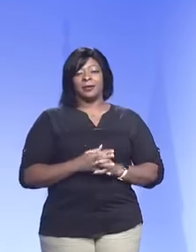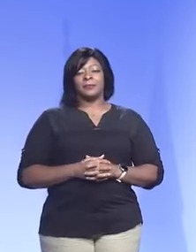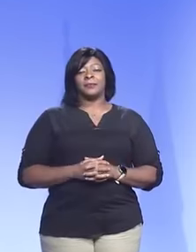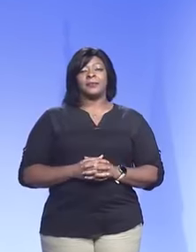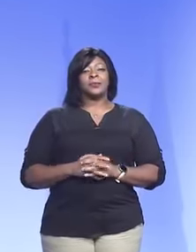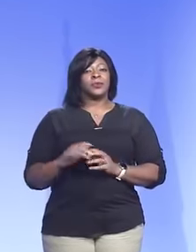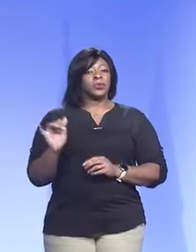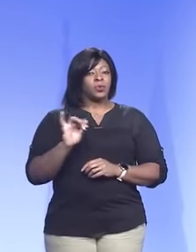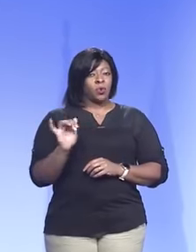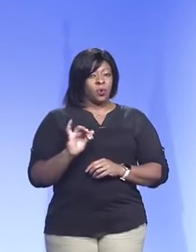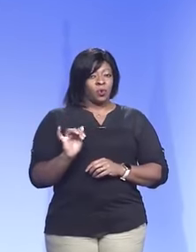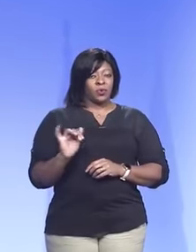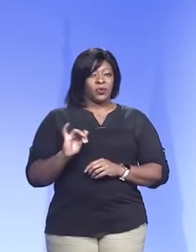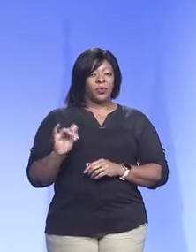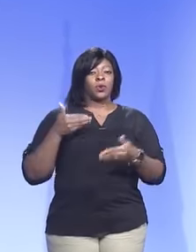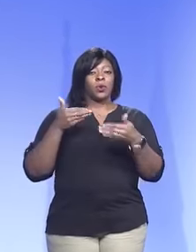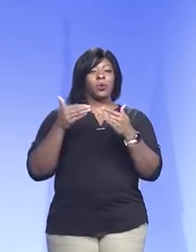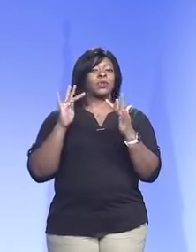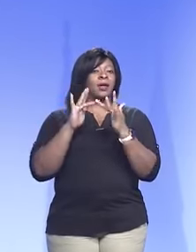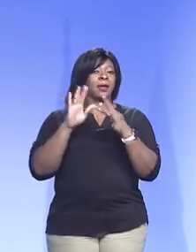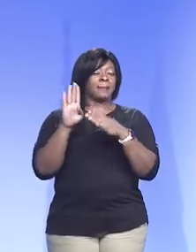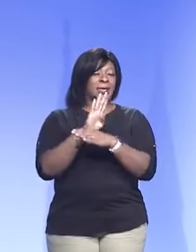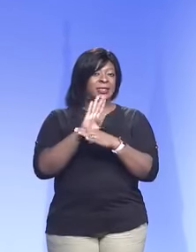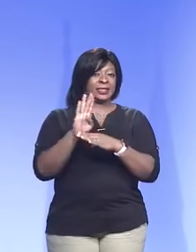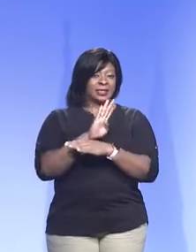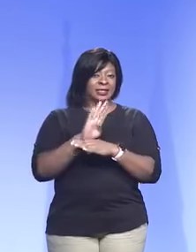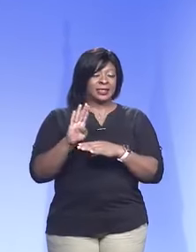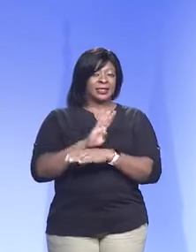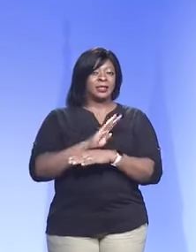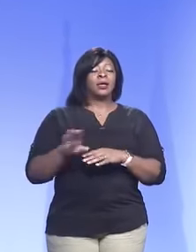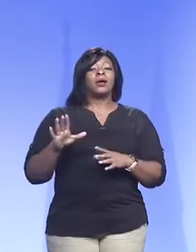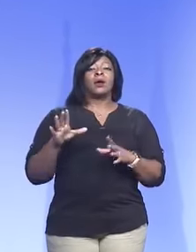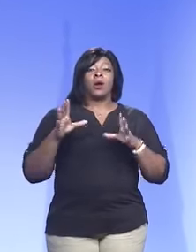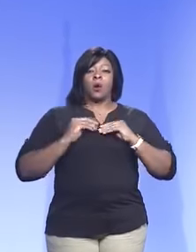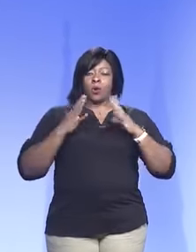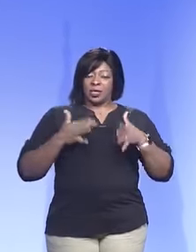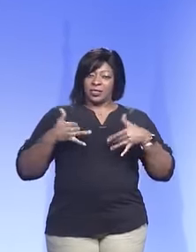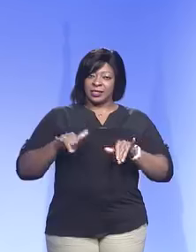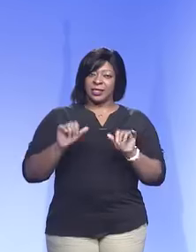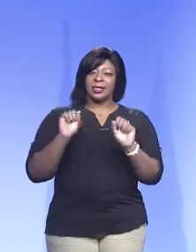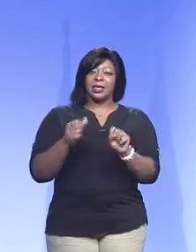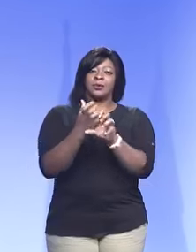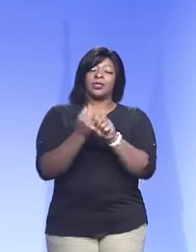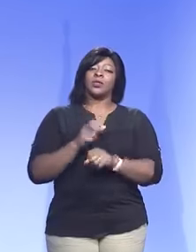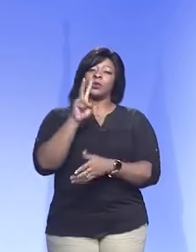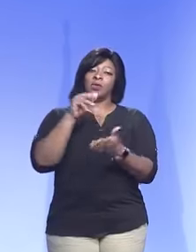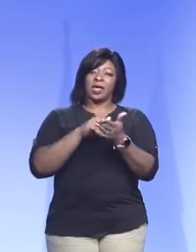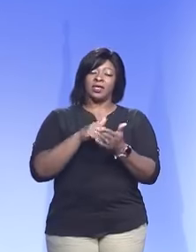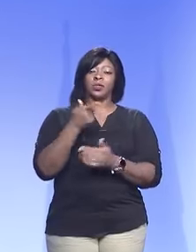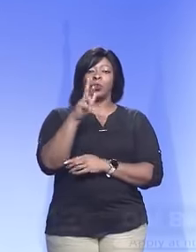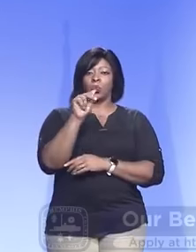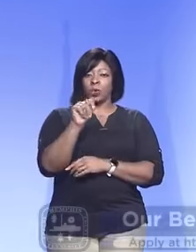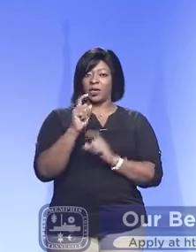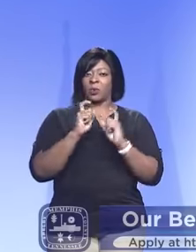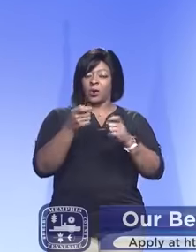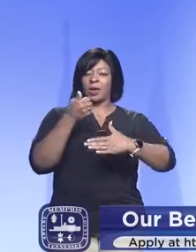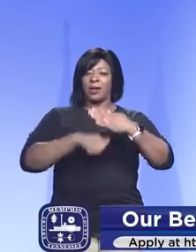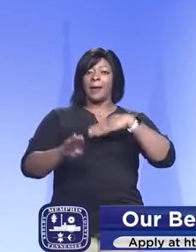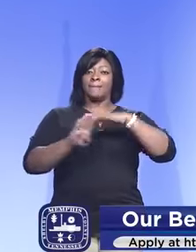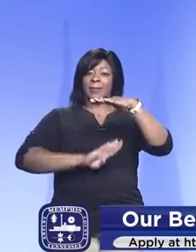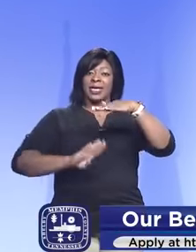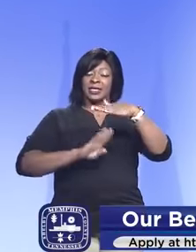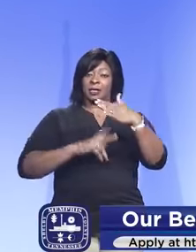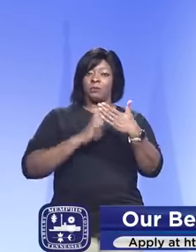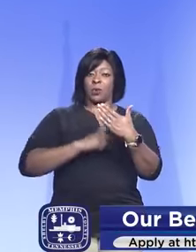Additionally, the close contact businesses, the owners, are still eligible for the $2,000 grant award under the basic